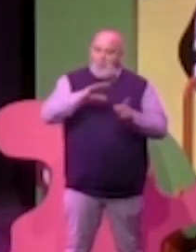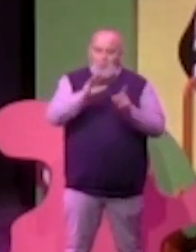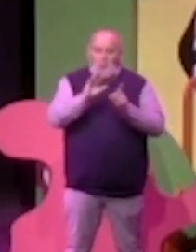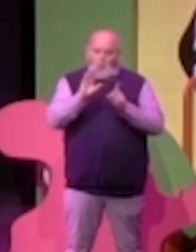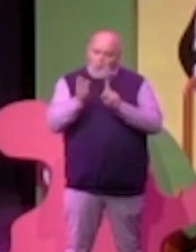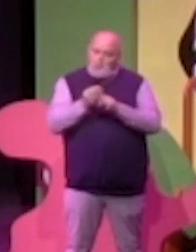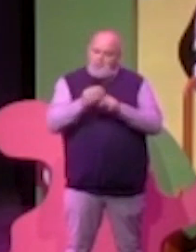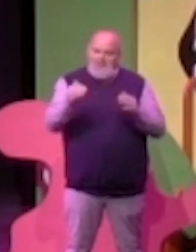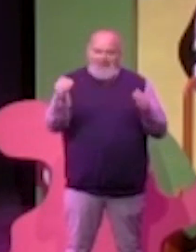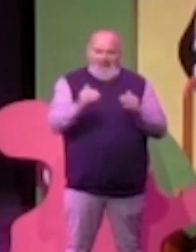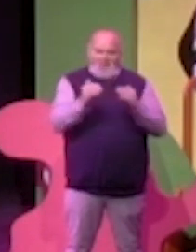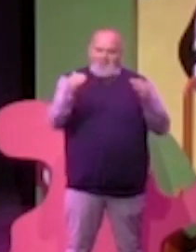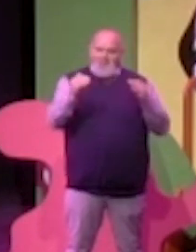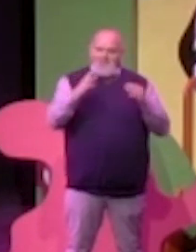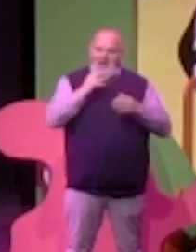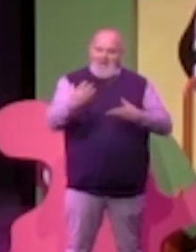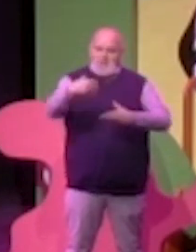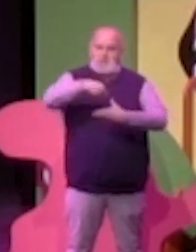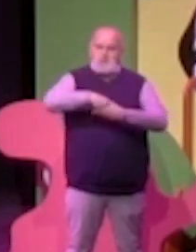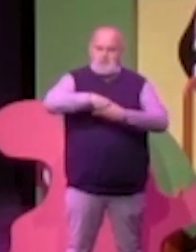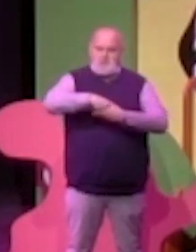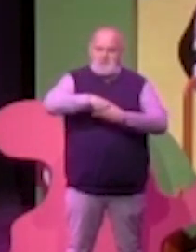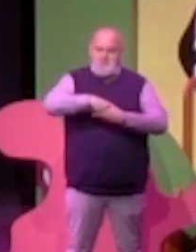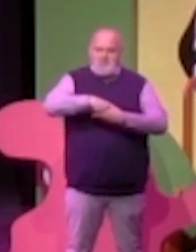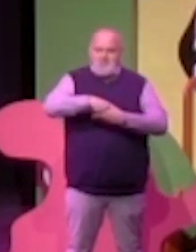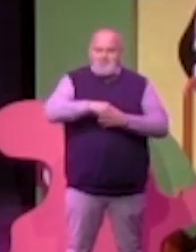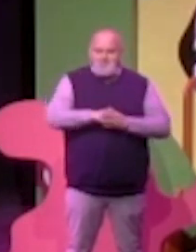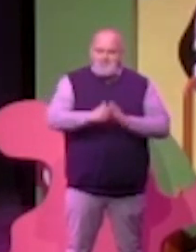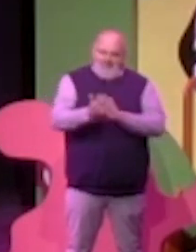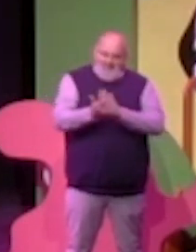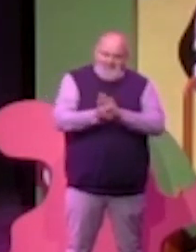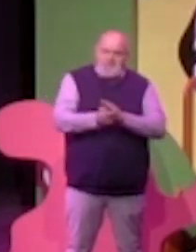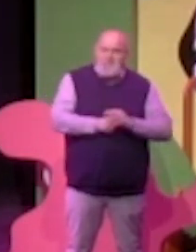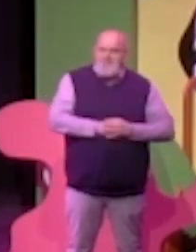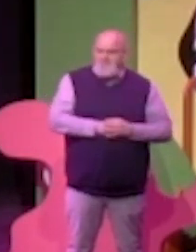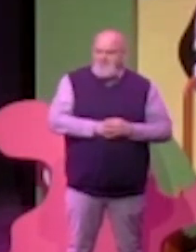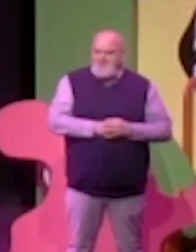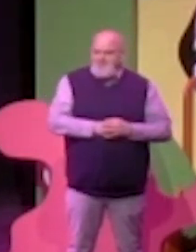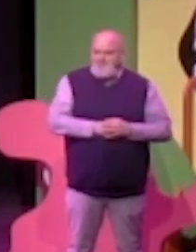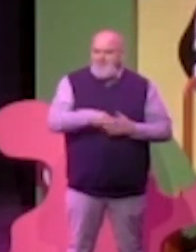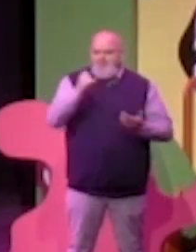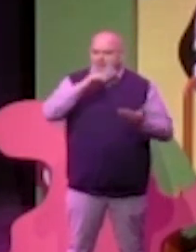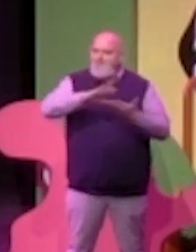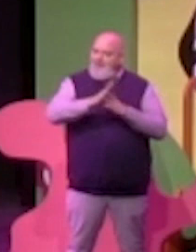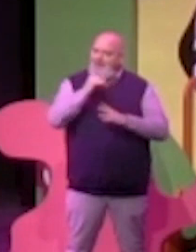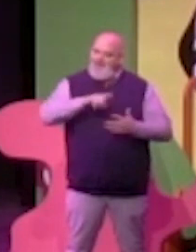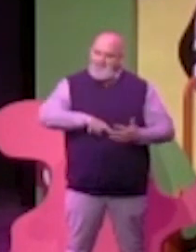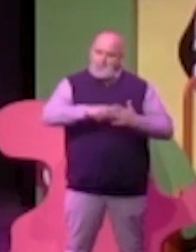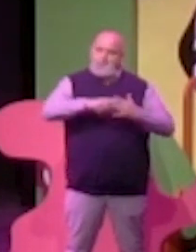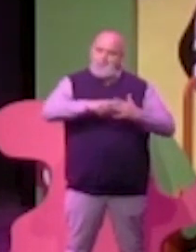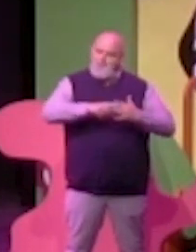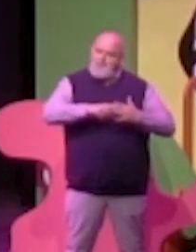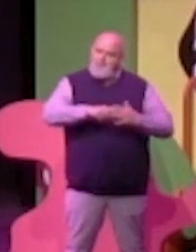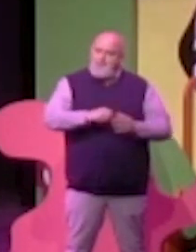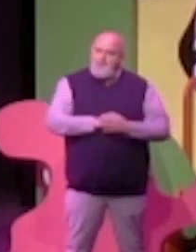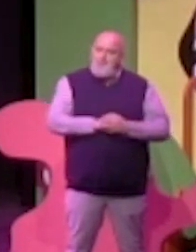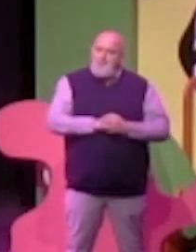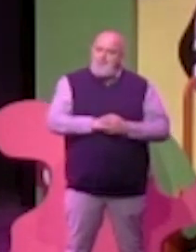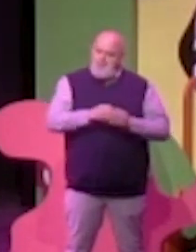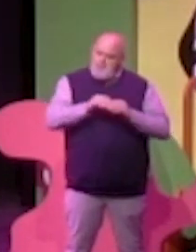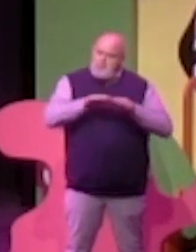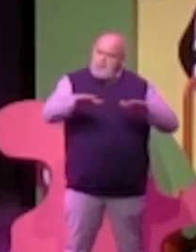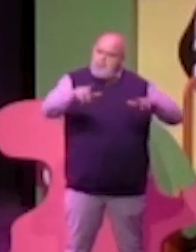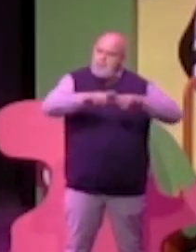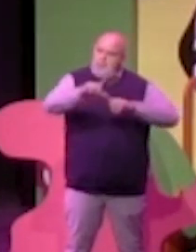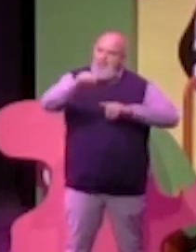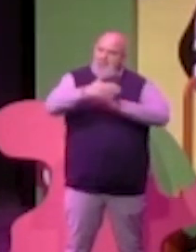and Inclusion Initiative. And so this became ultimately catalytic all throughout Los Angeles